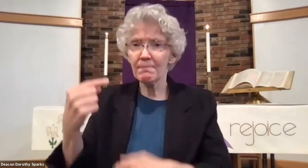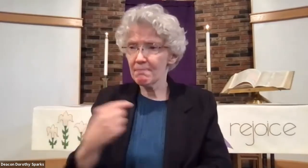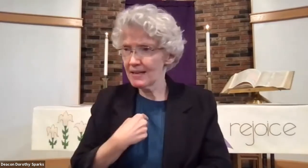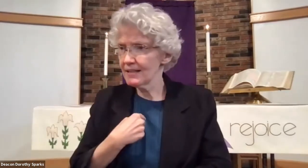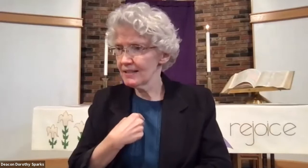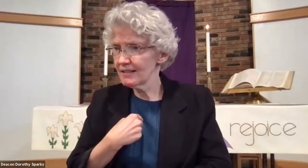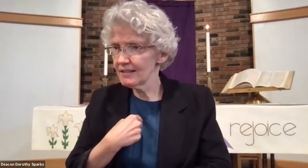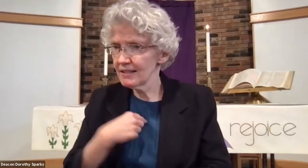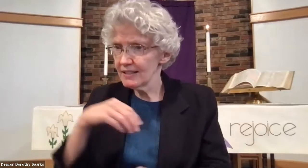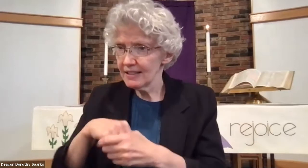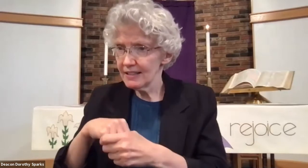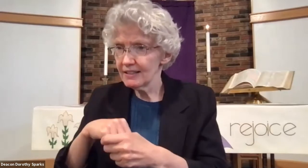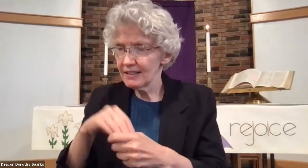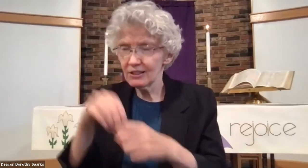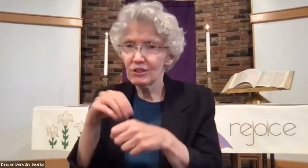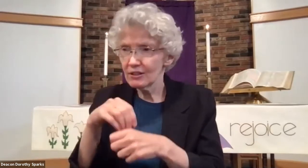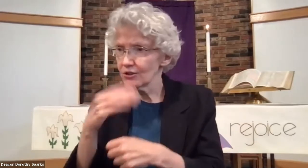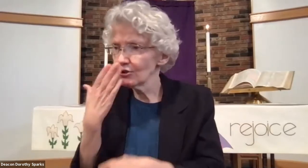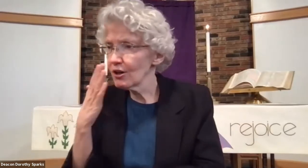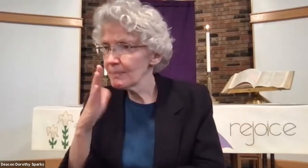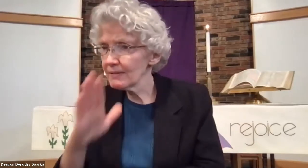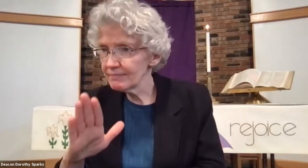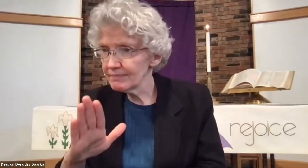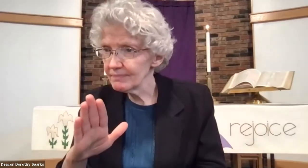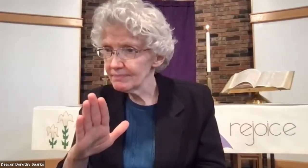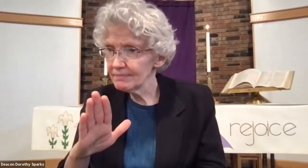Then you will tell everyone about me in Jerusalem,